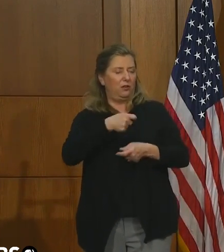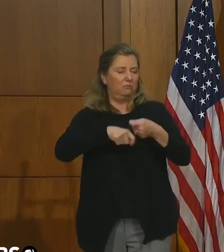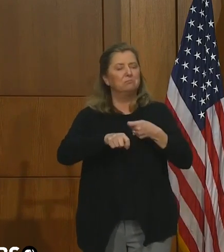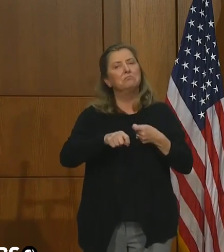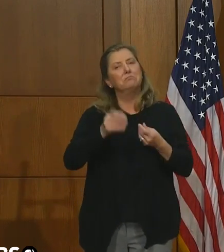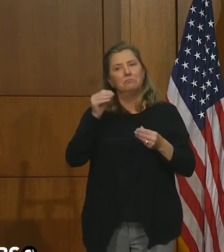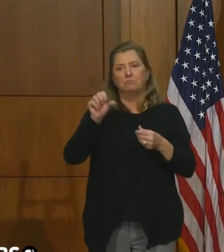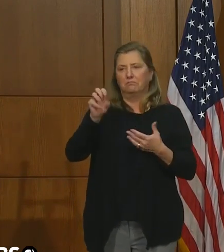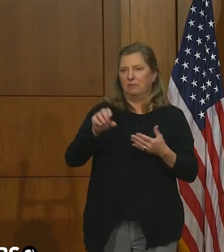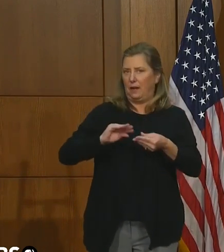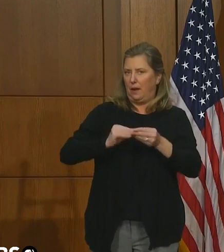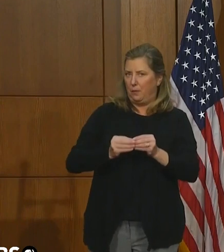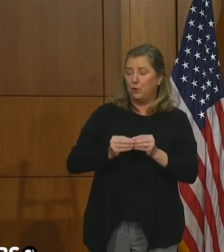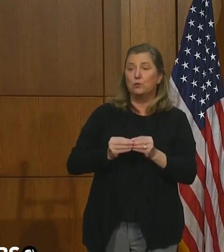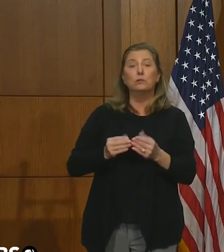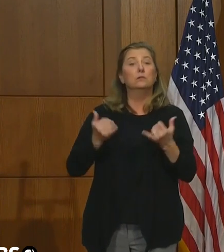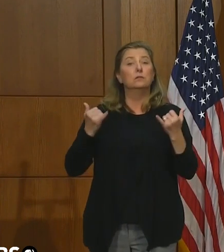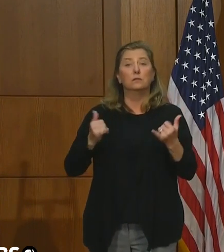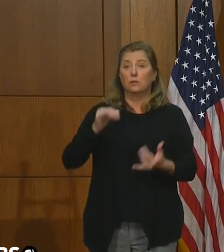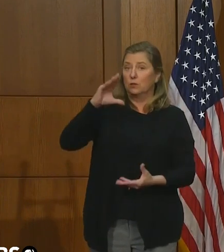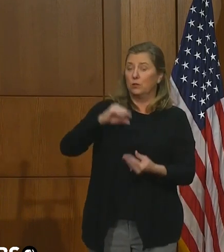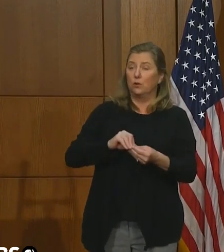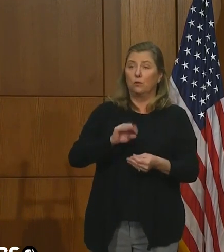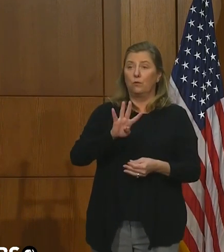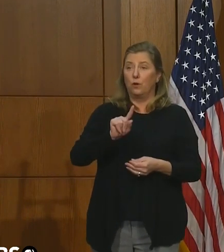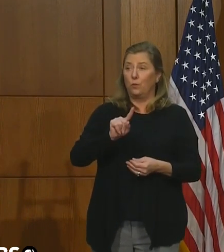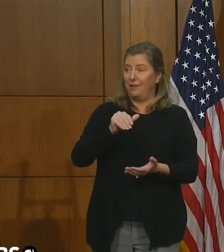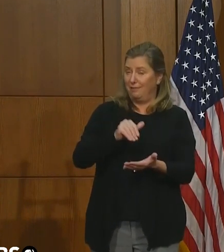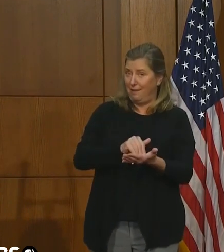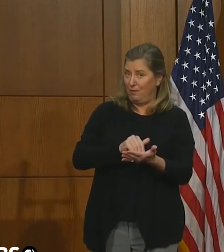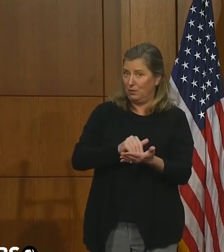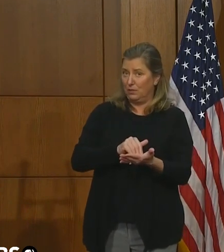on the numbers. Today, we have a total of